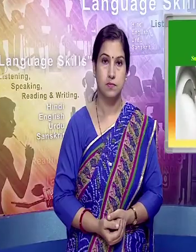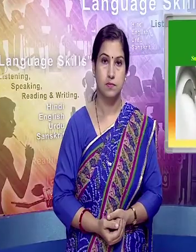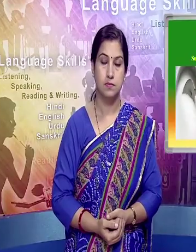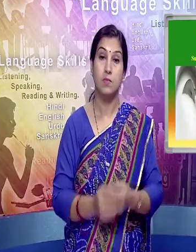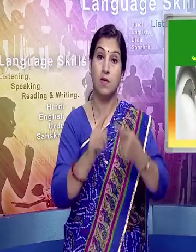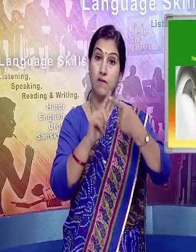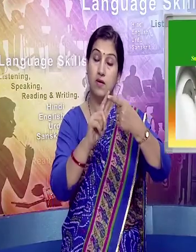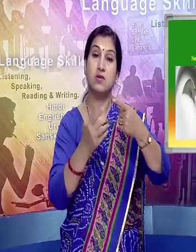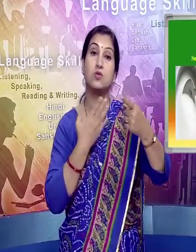is sugar